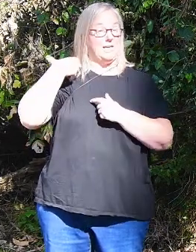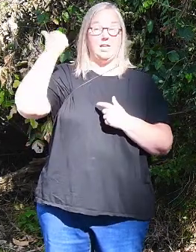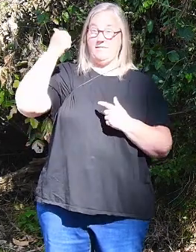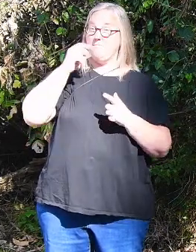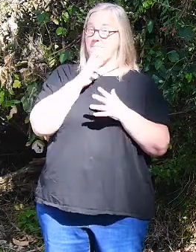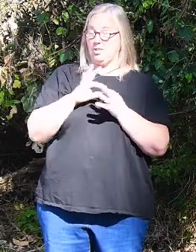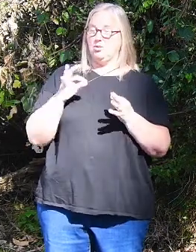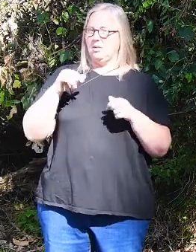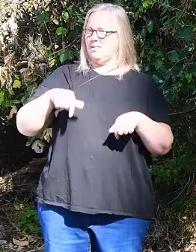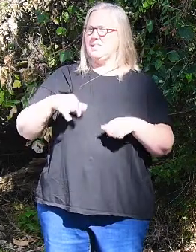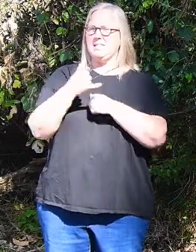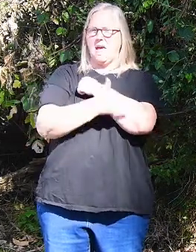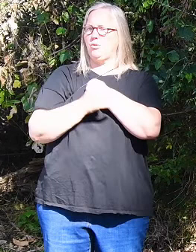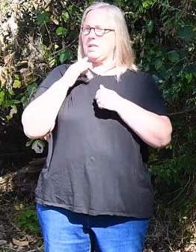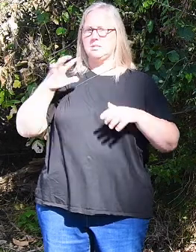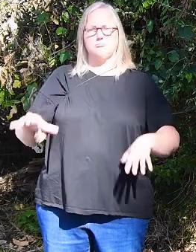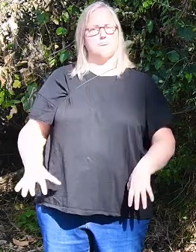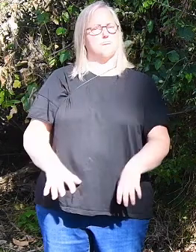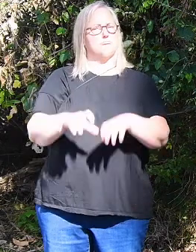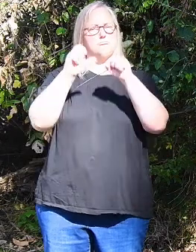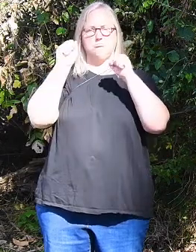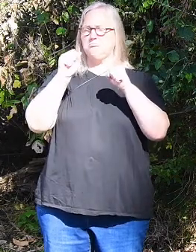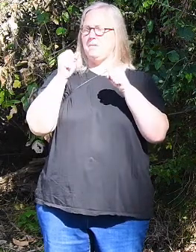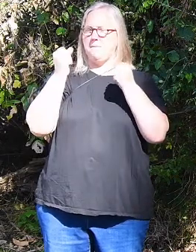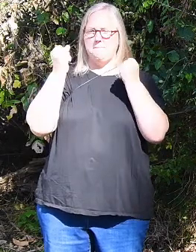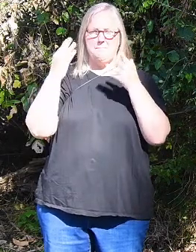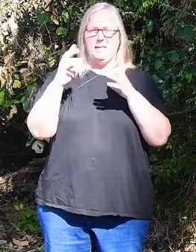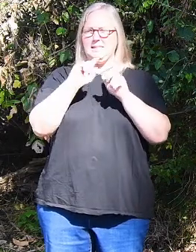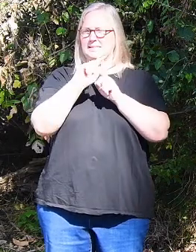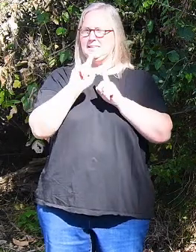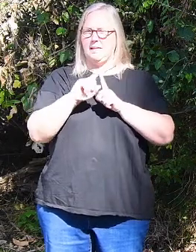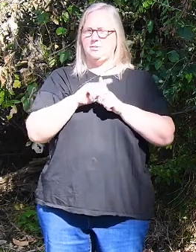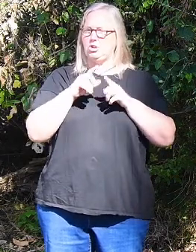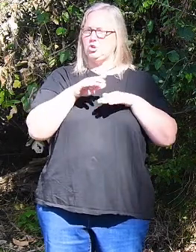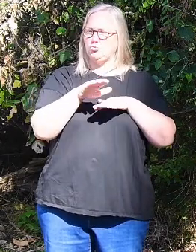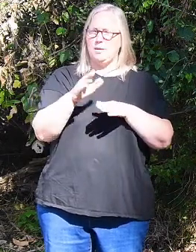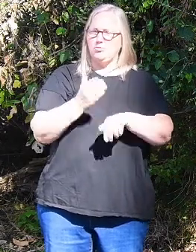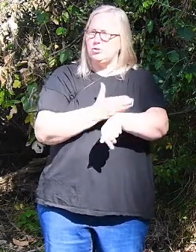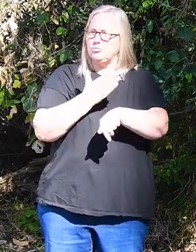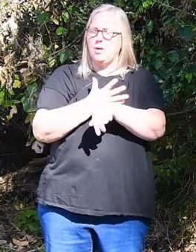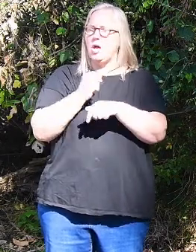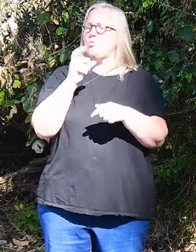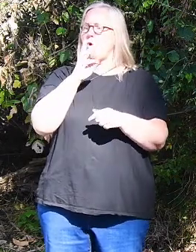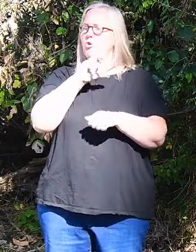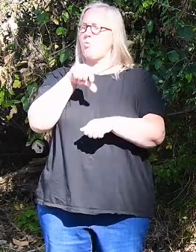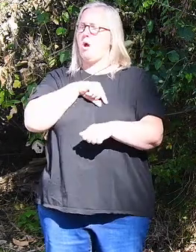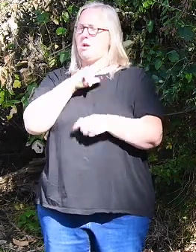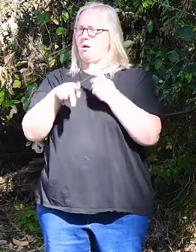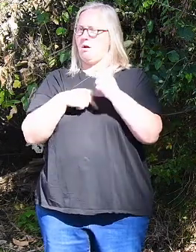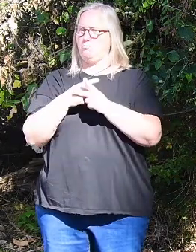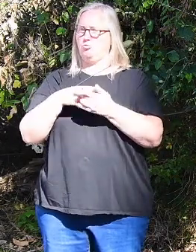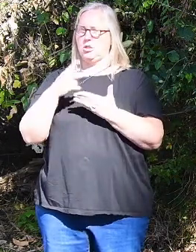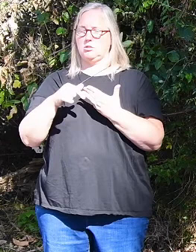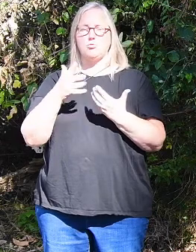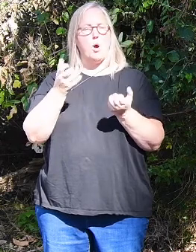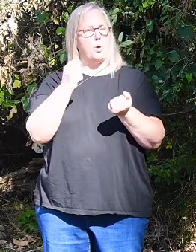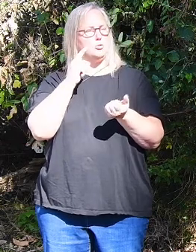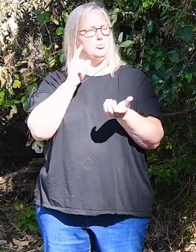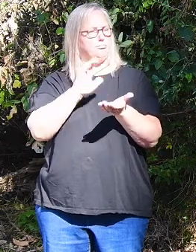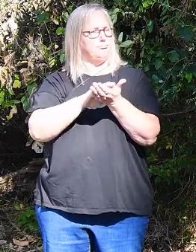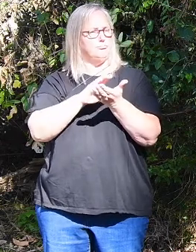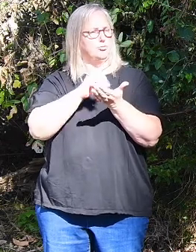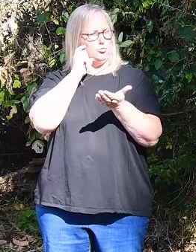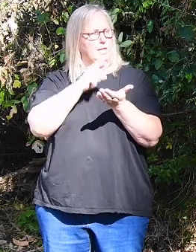is undertaking numerous stream restoration and water quality type projects. And I want to recognize the efforts of